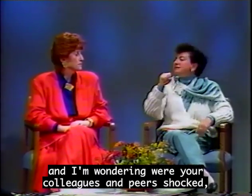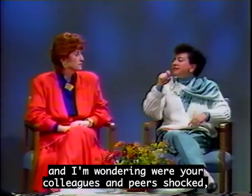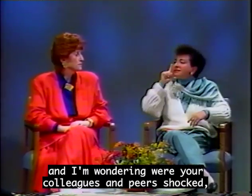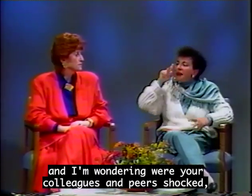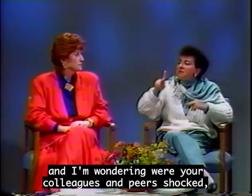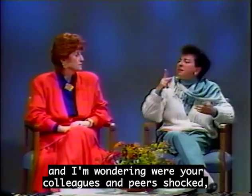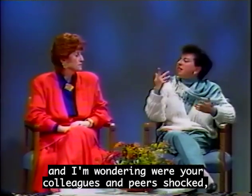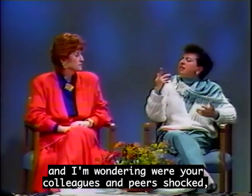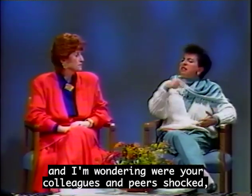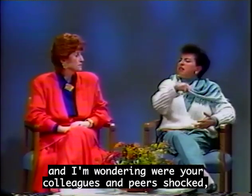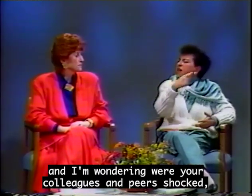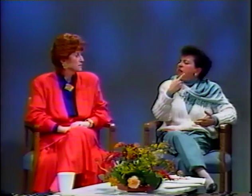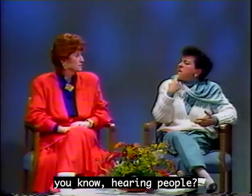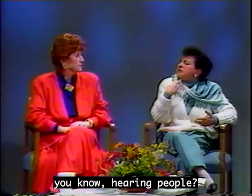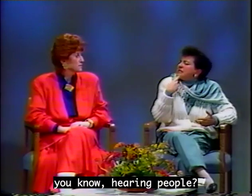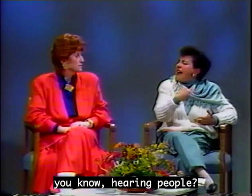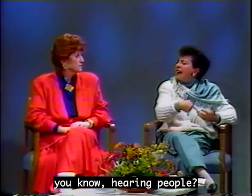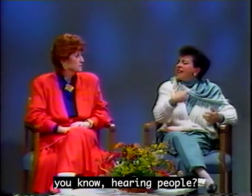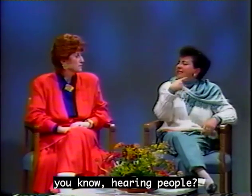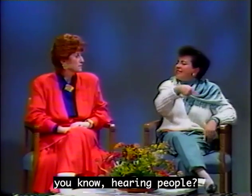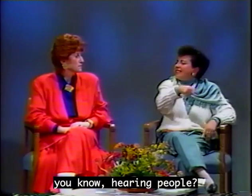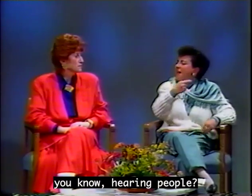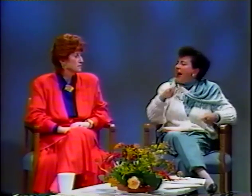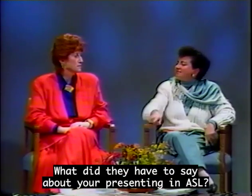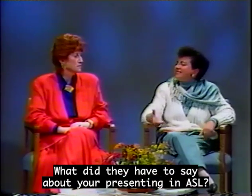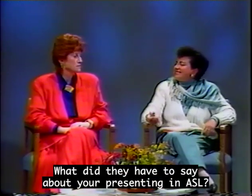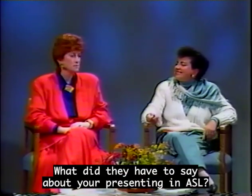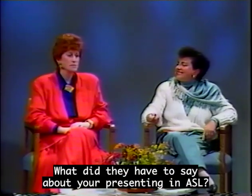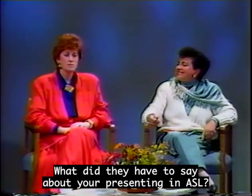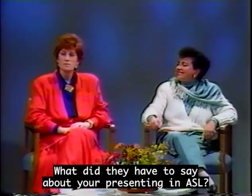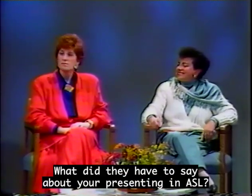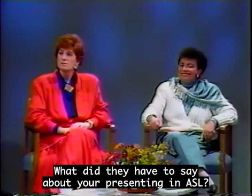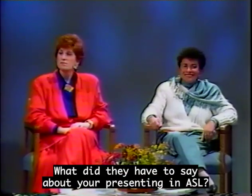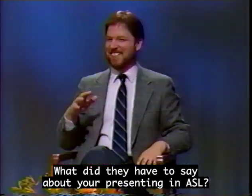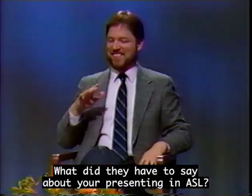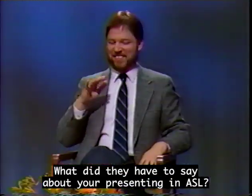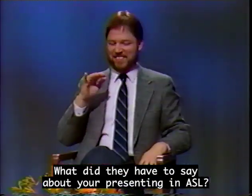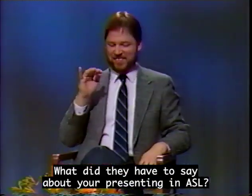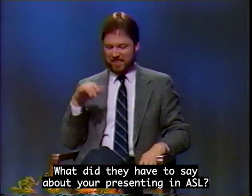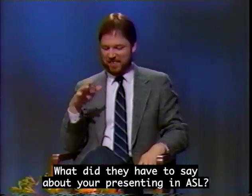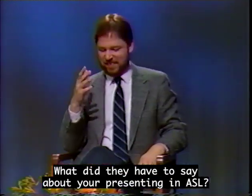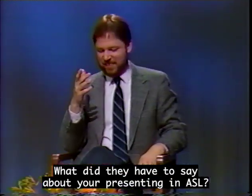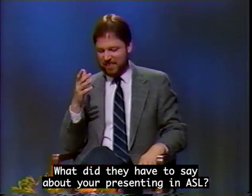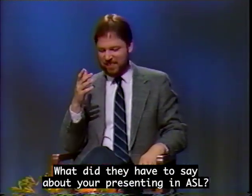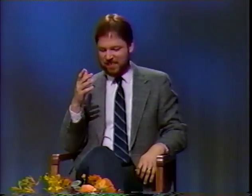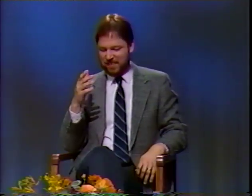peers shocked, you know, hearing people? What did they have to say about your presenting in ASL?